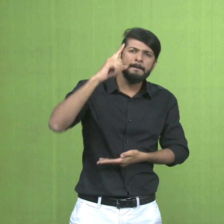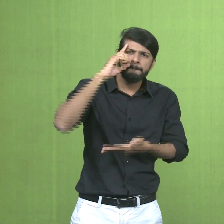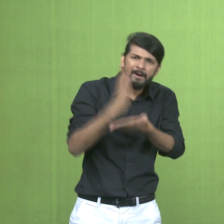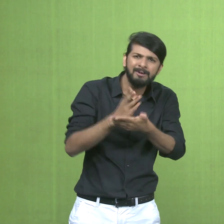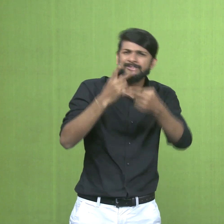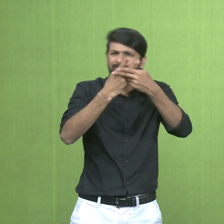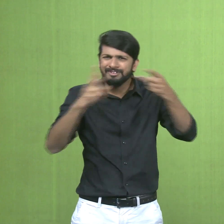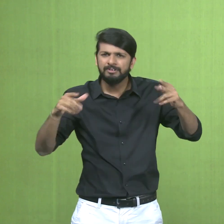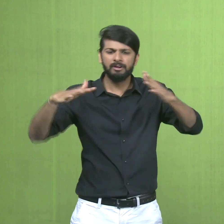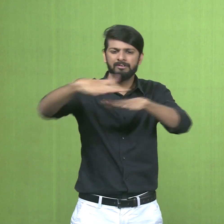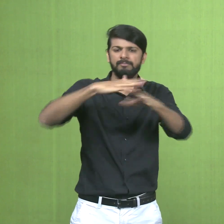pilgrims